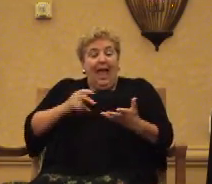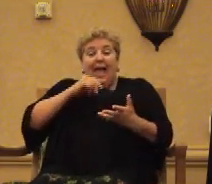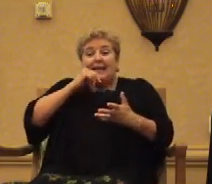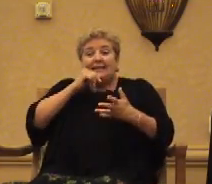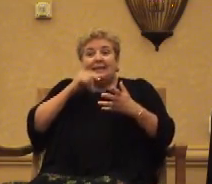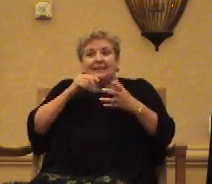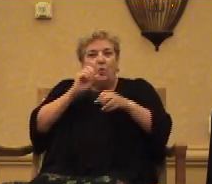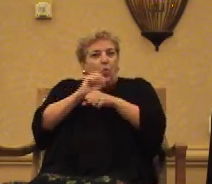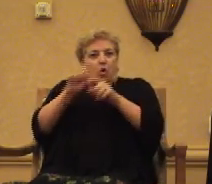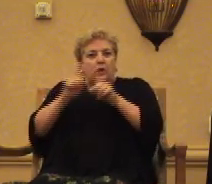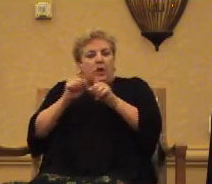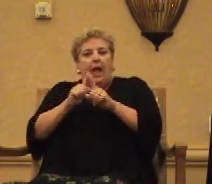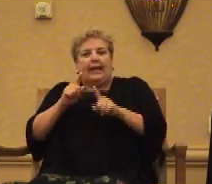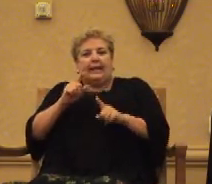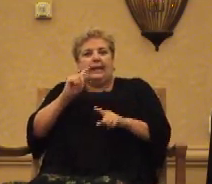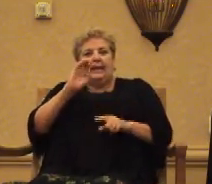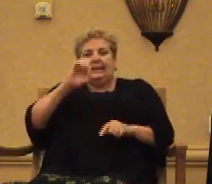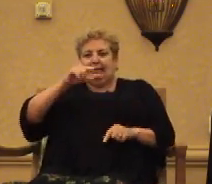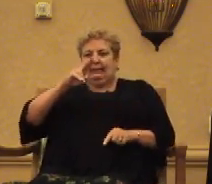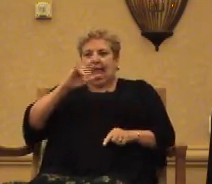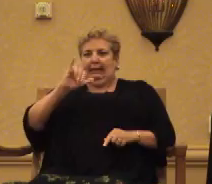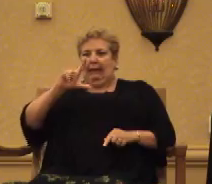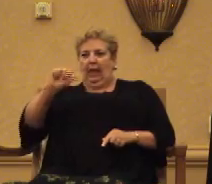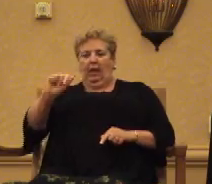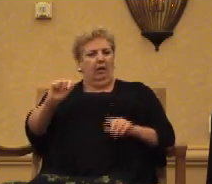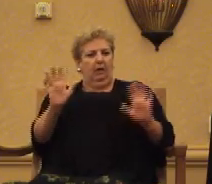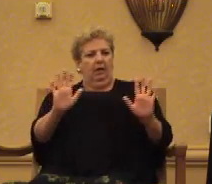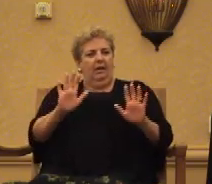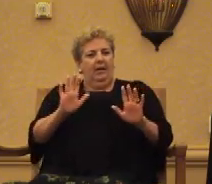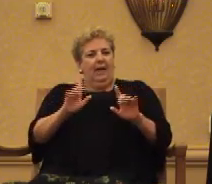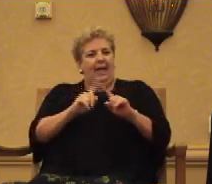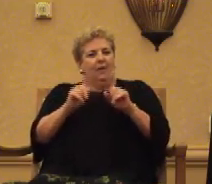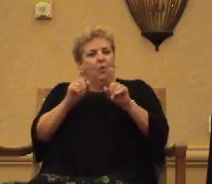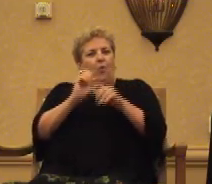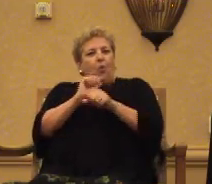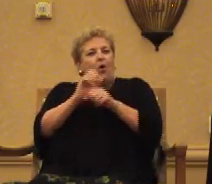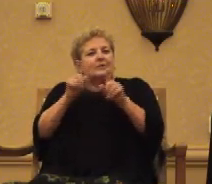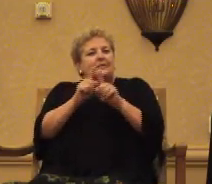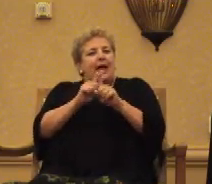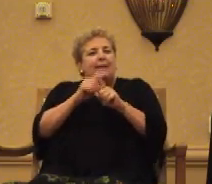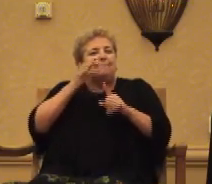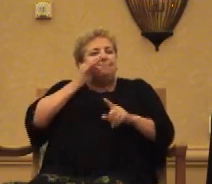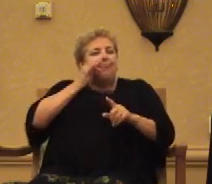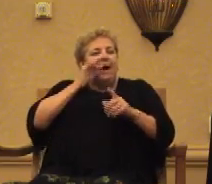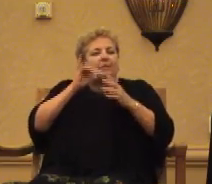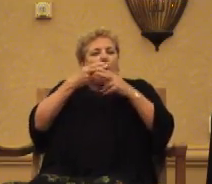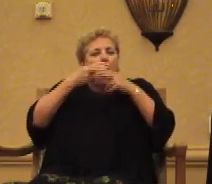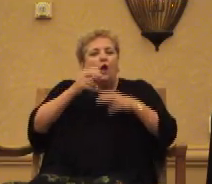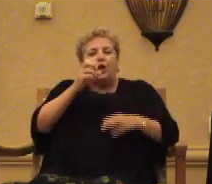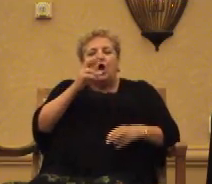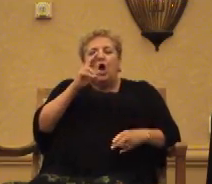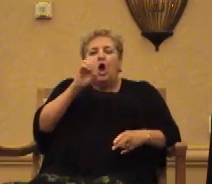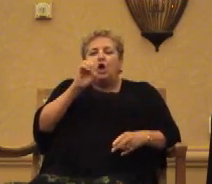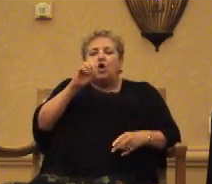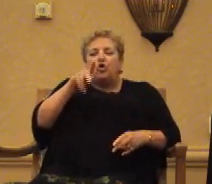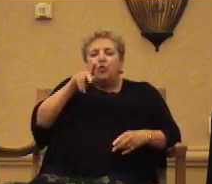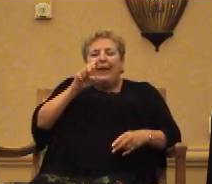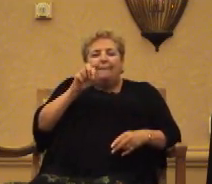tequila. AA works like that creeper pot that they had back in the 70s. Do you remember the creeper pot? You'd smoke